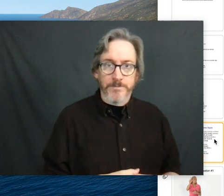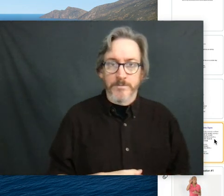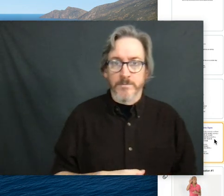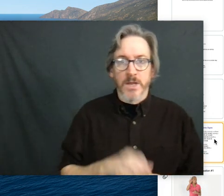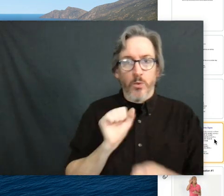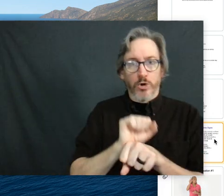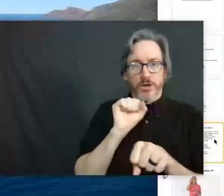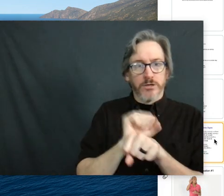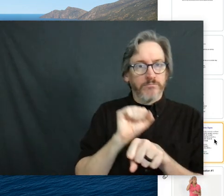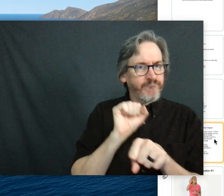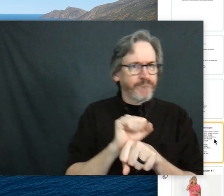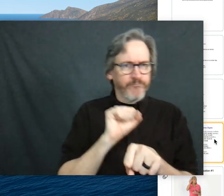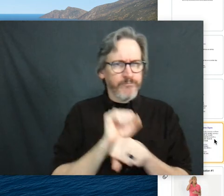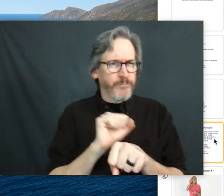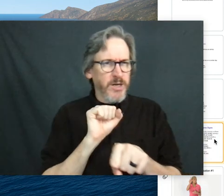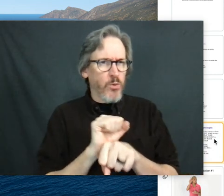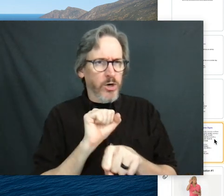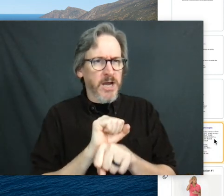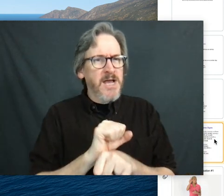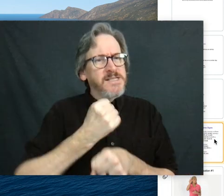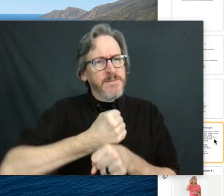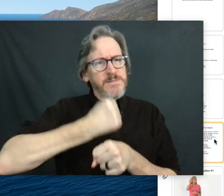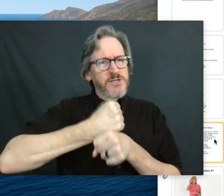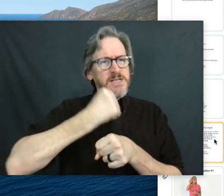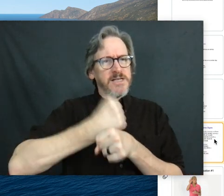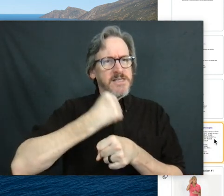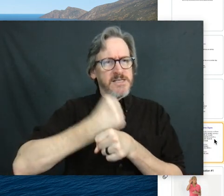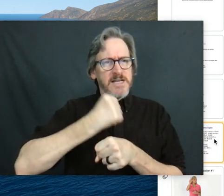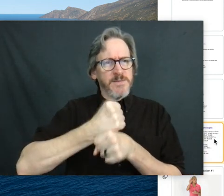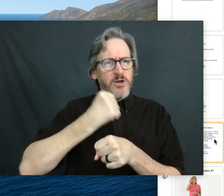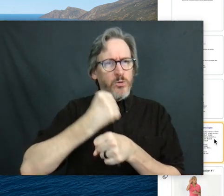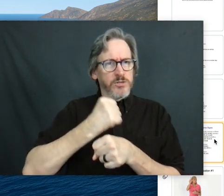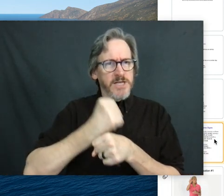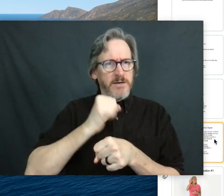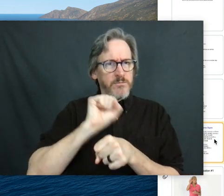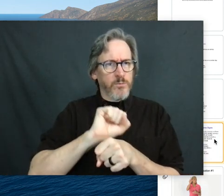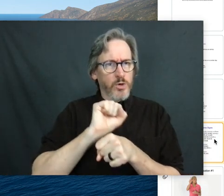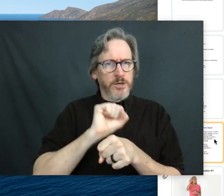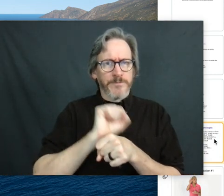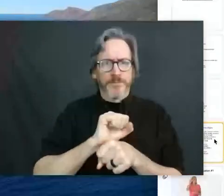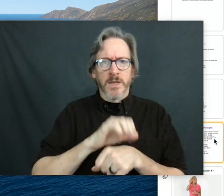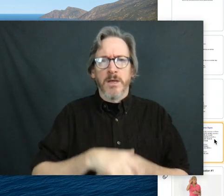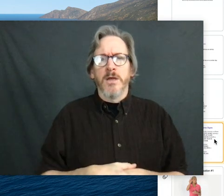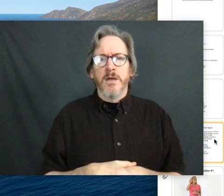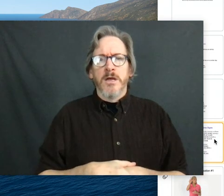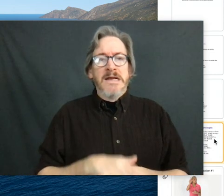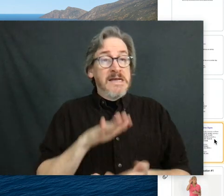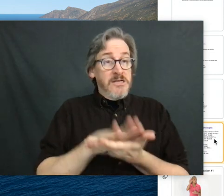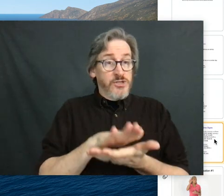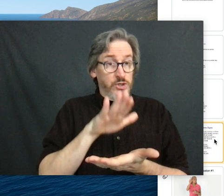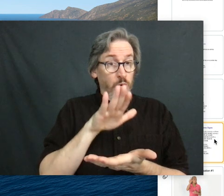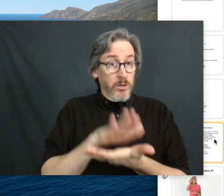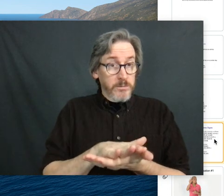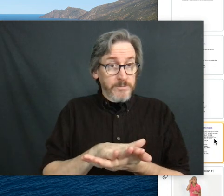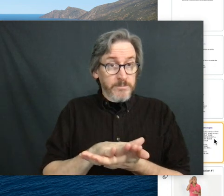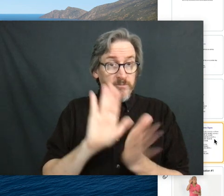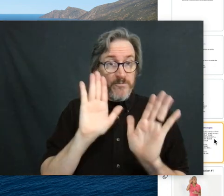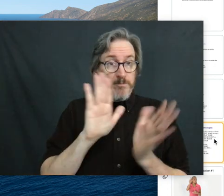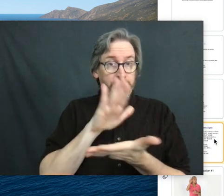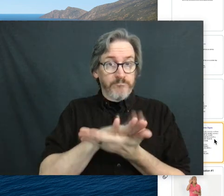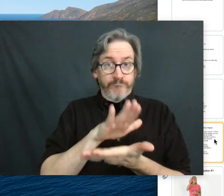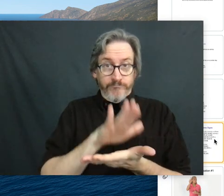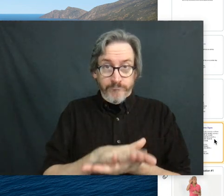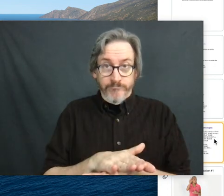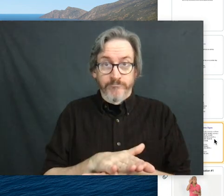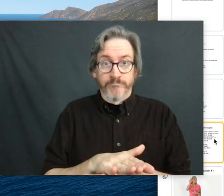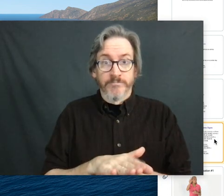Okay. Work. We know work. Sometimes you'll see this. This tends to be an older sign. Work. School.